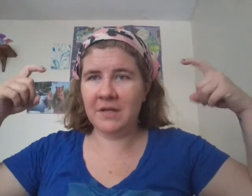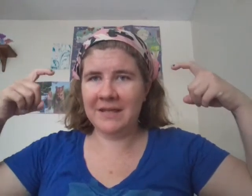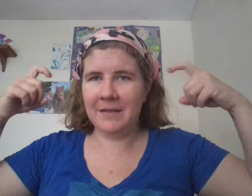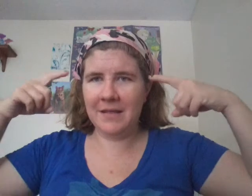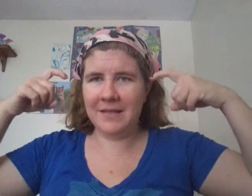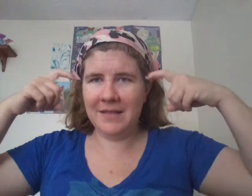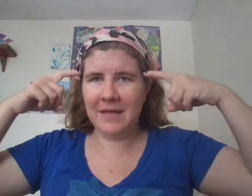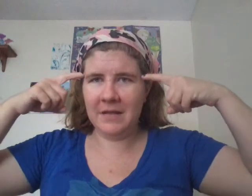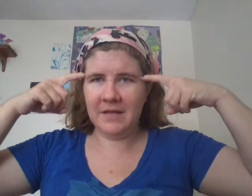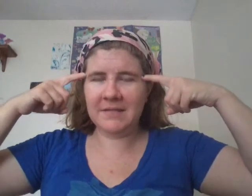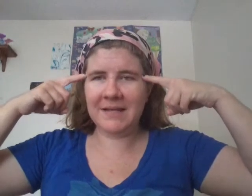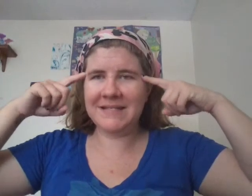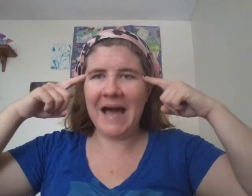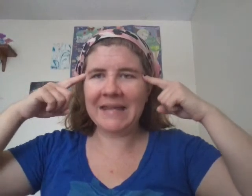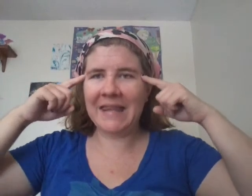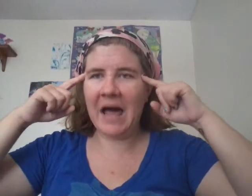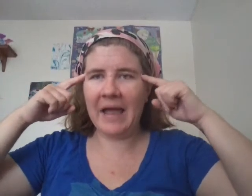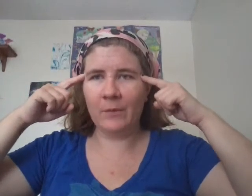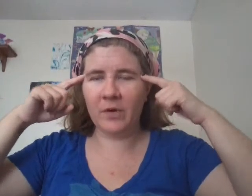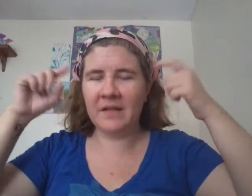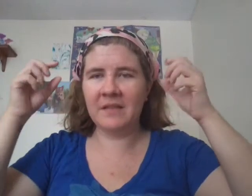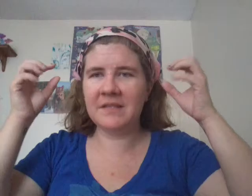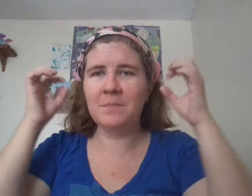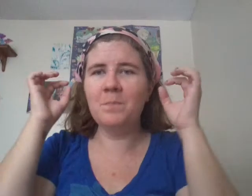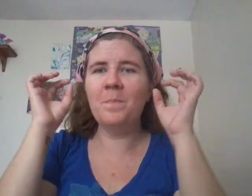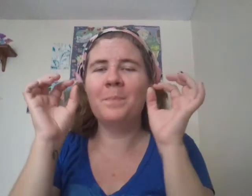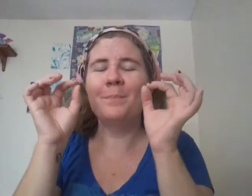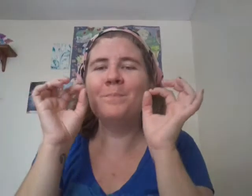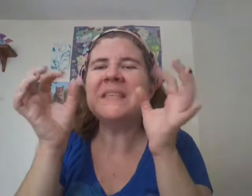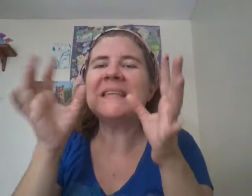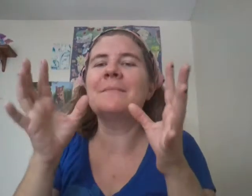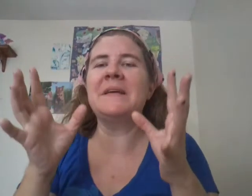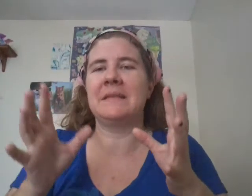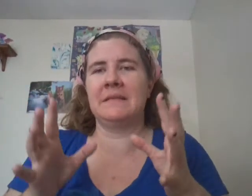in. It's like a dotted line. It's missing pieces.